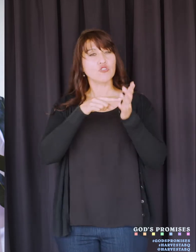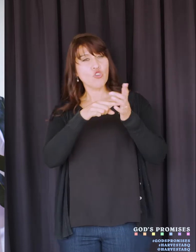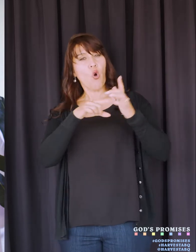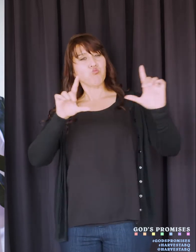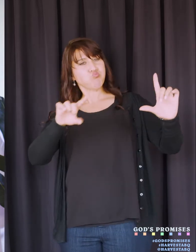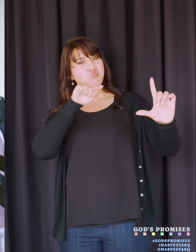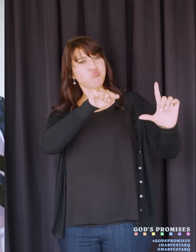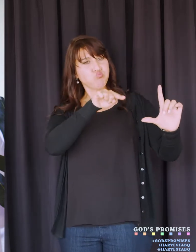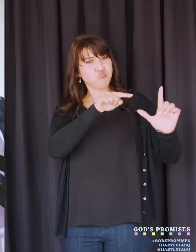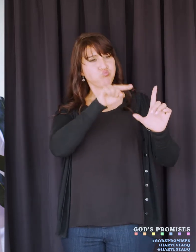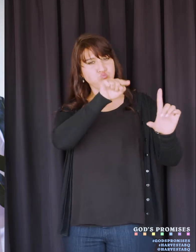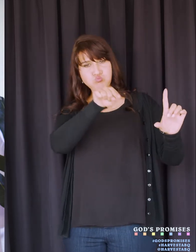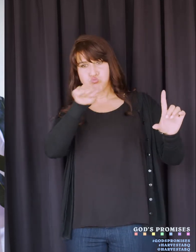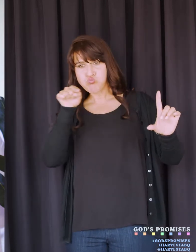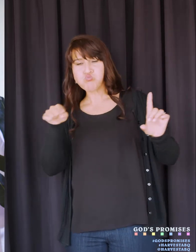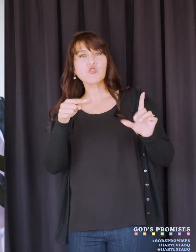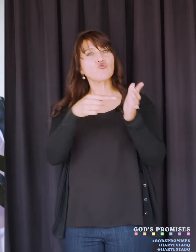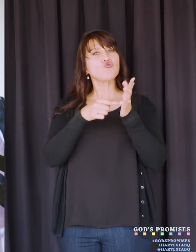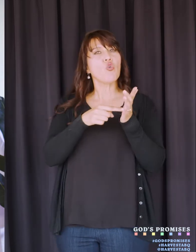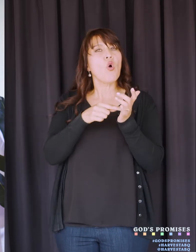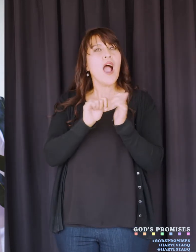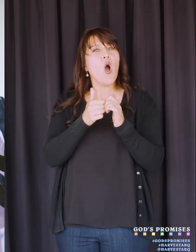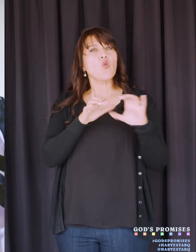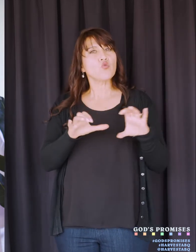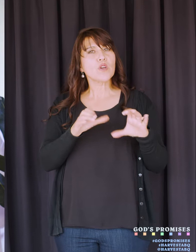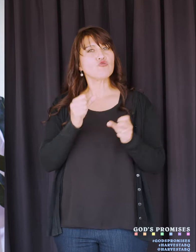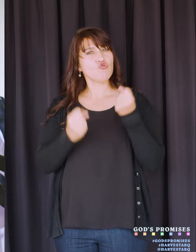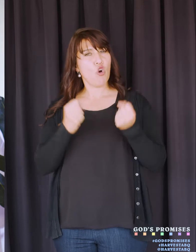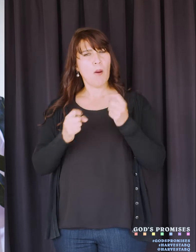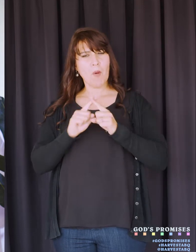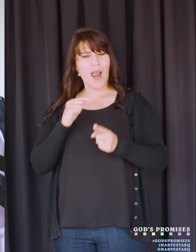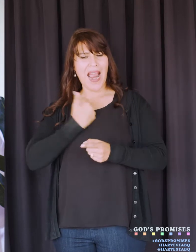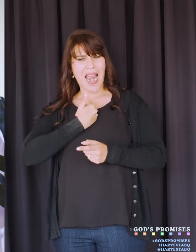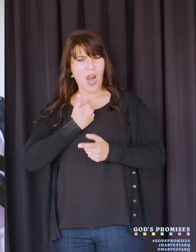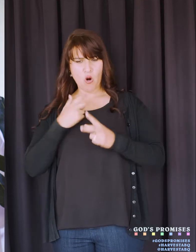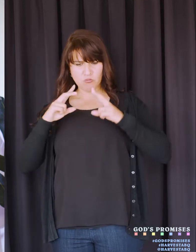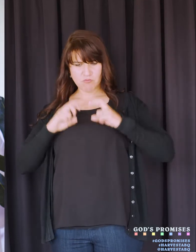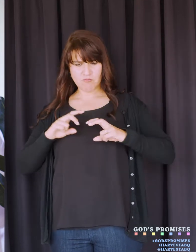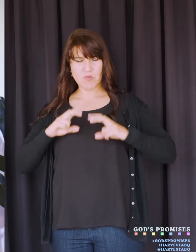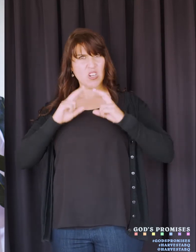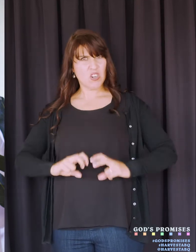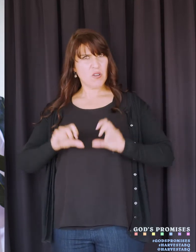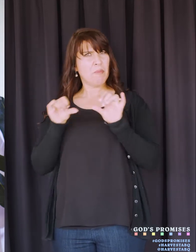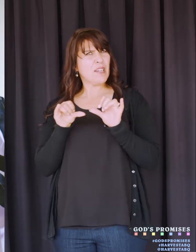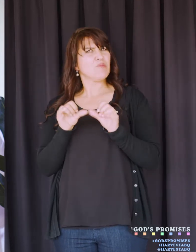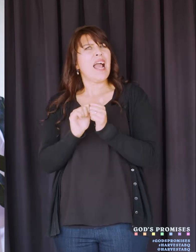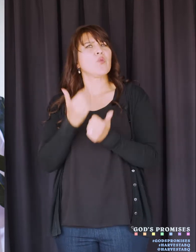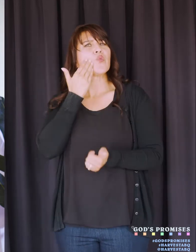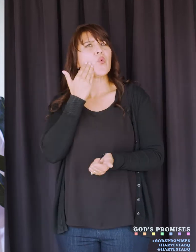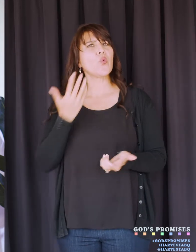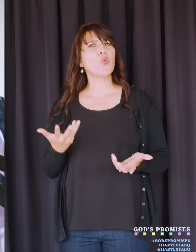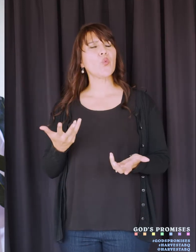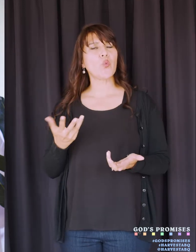to see how our car is doing. But what about us? What about our gauges? How do we know how we're doing? Let me give